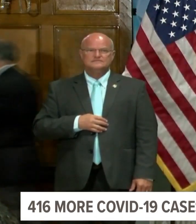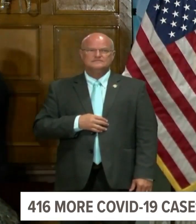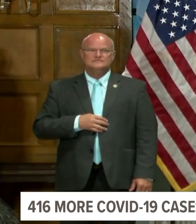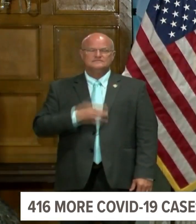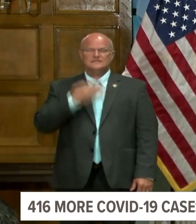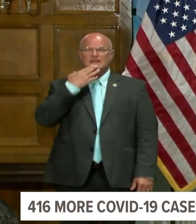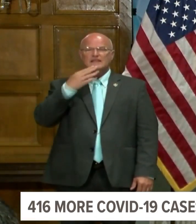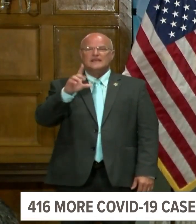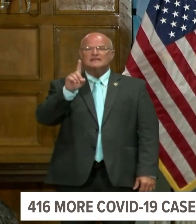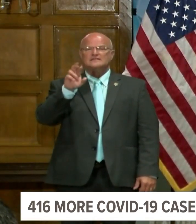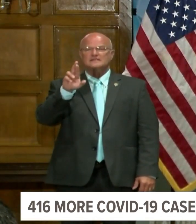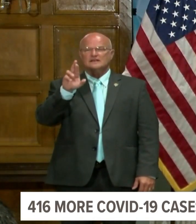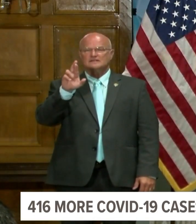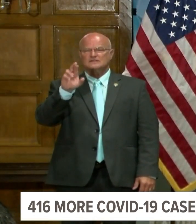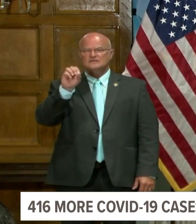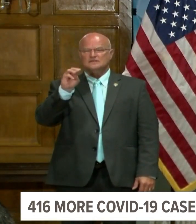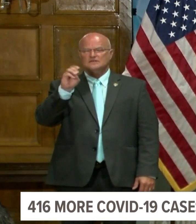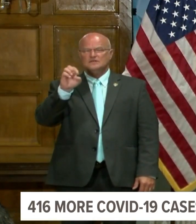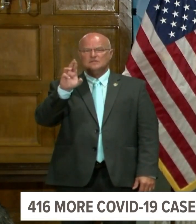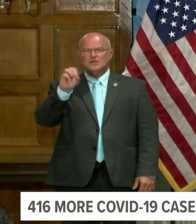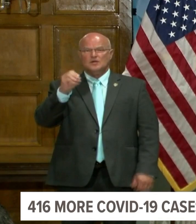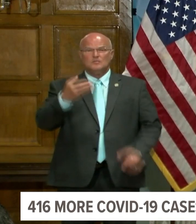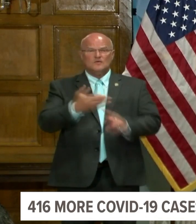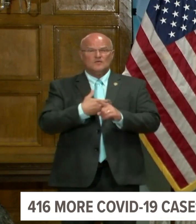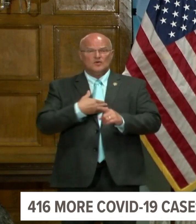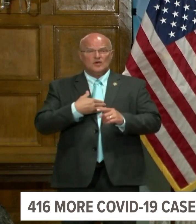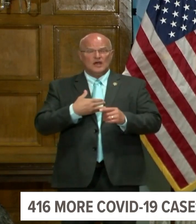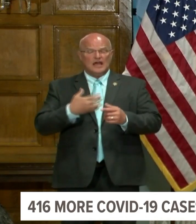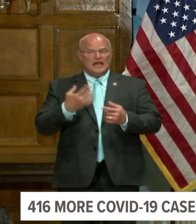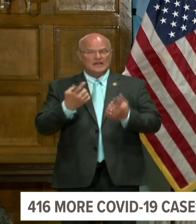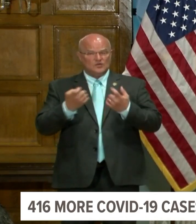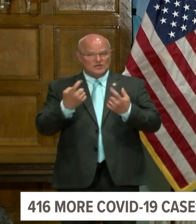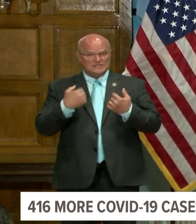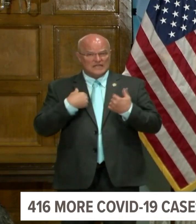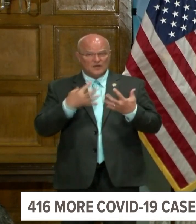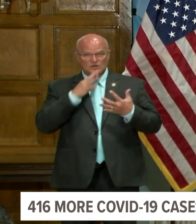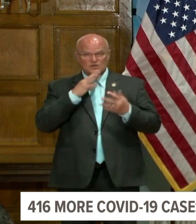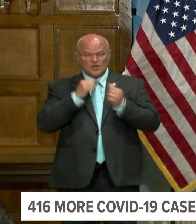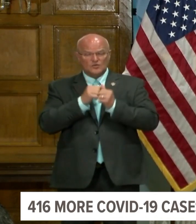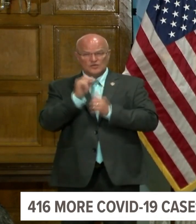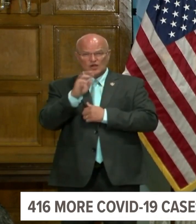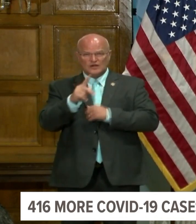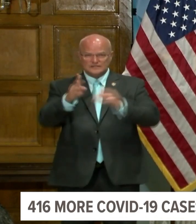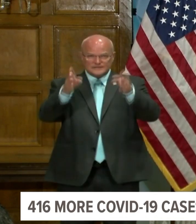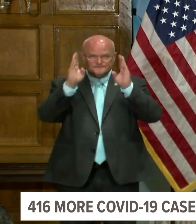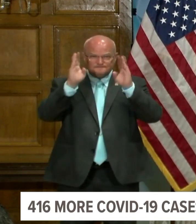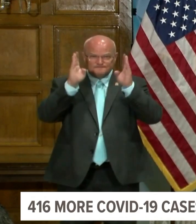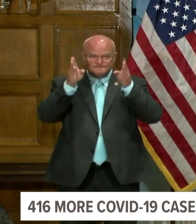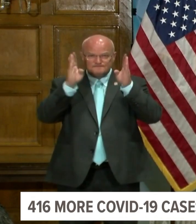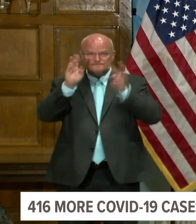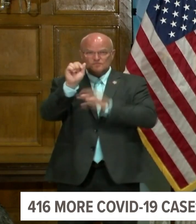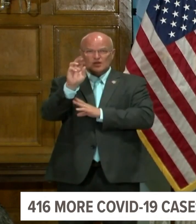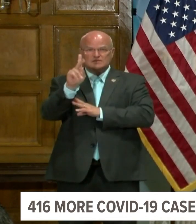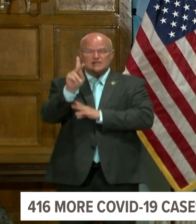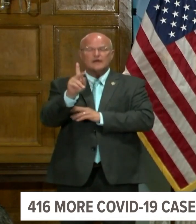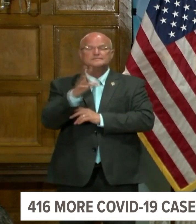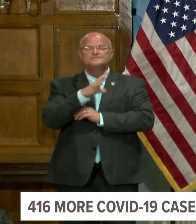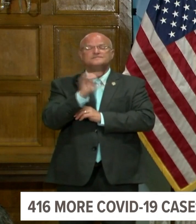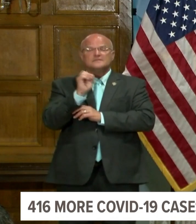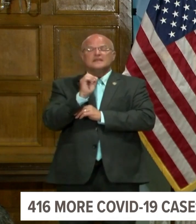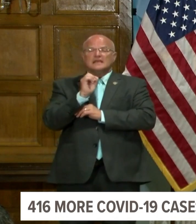Thank you, Dr. Romero. And before I turn it over for questions, I just want to speak to Arkansas for just a moment. And